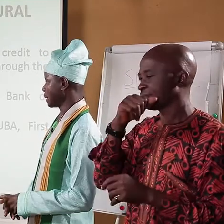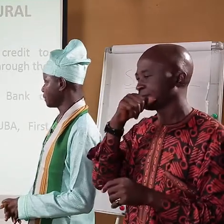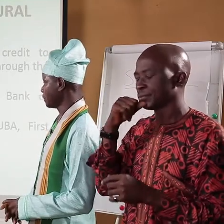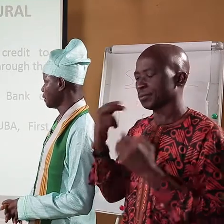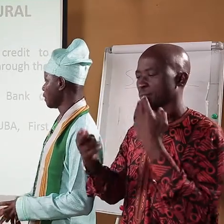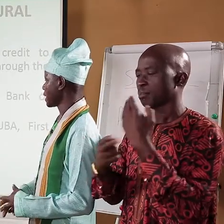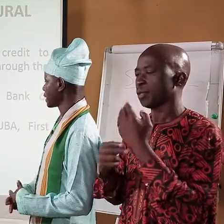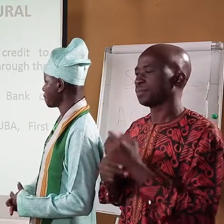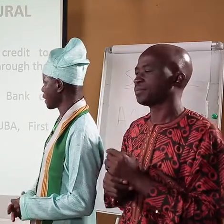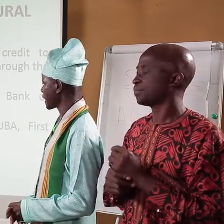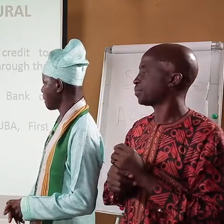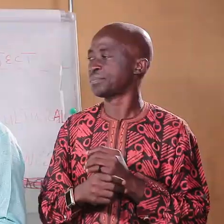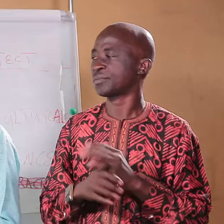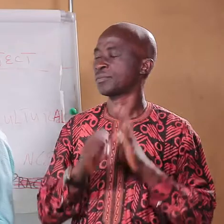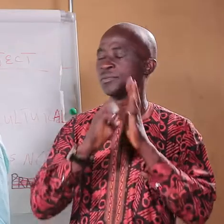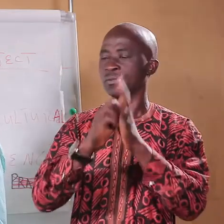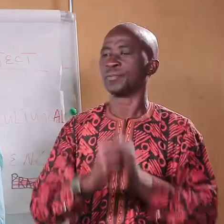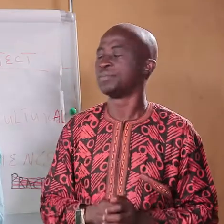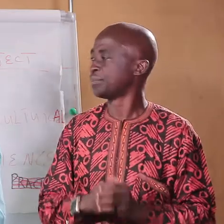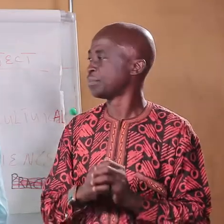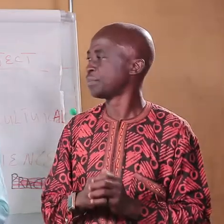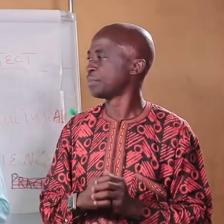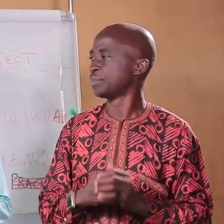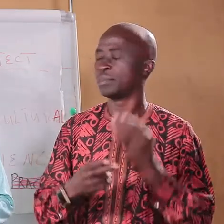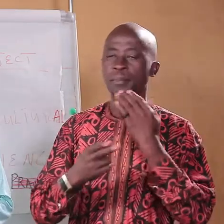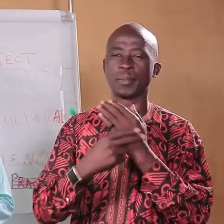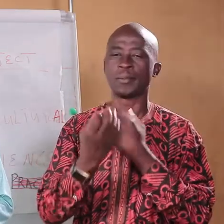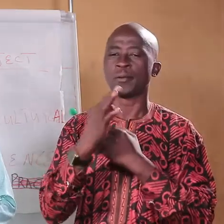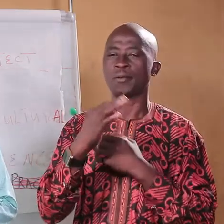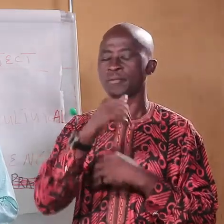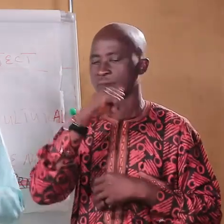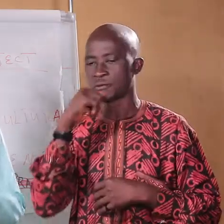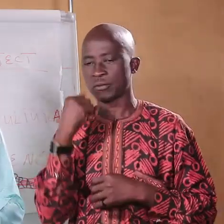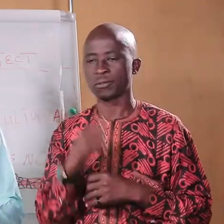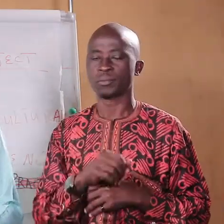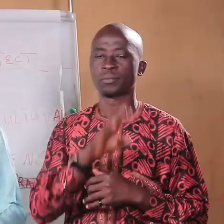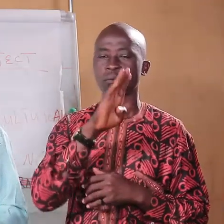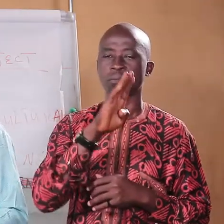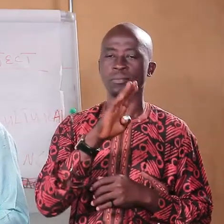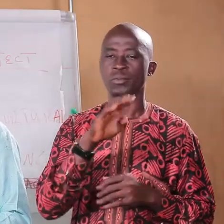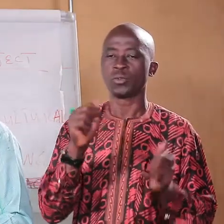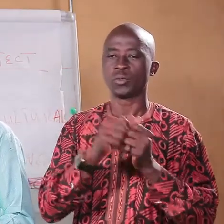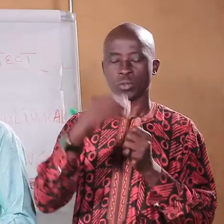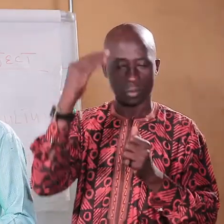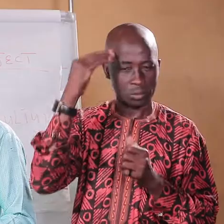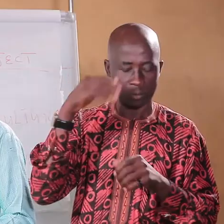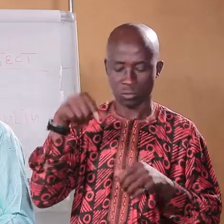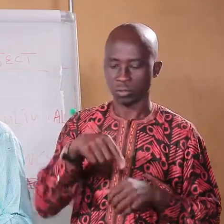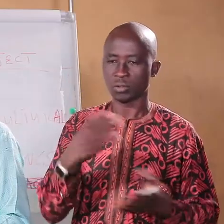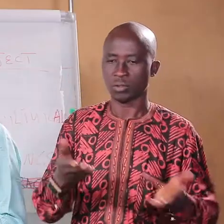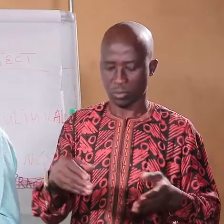agricultural bank. For example, Bank of Agriculture, with the headquarters here in Kaduna.